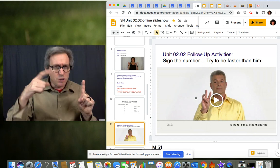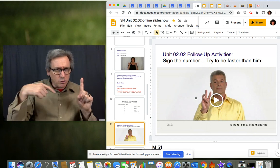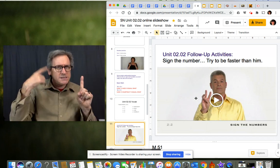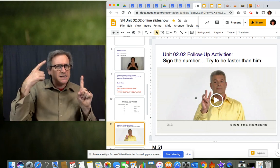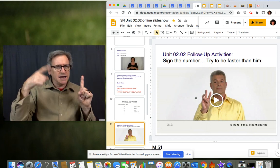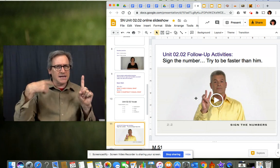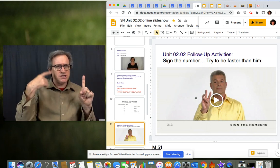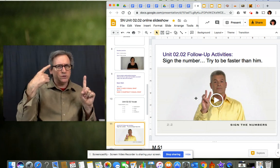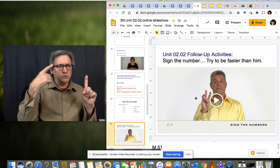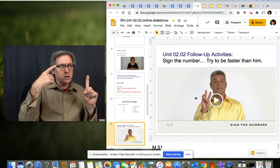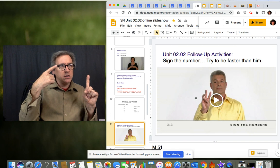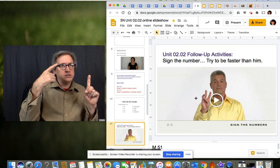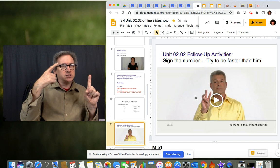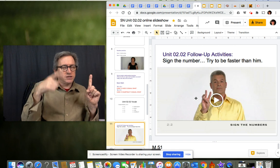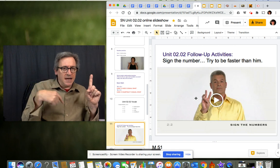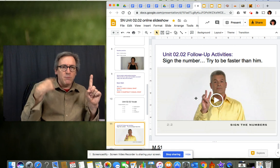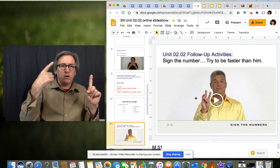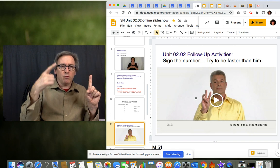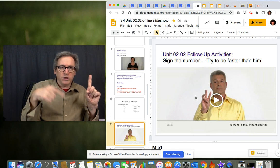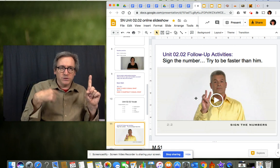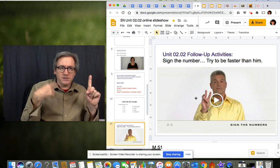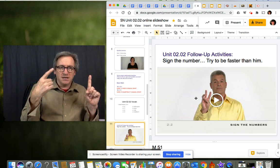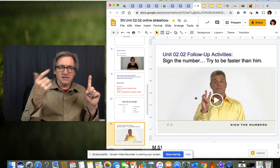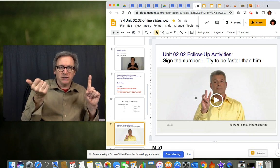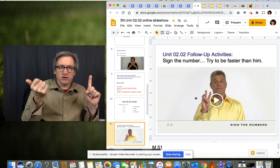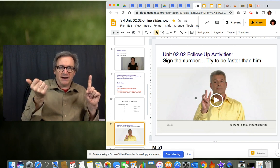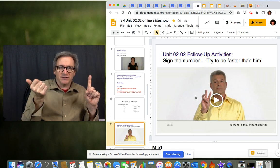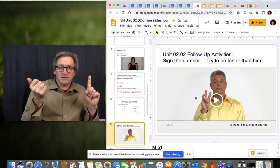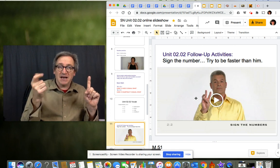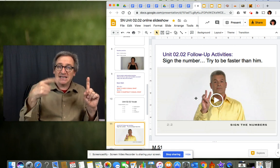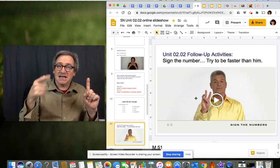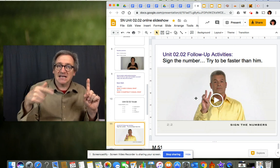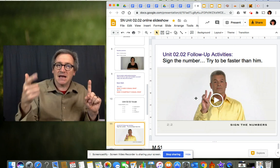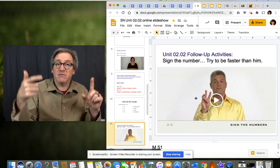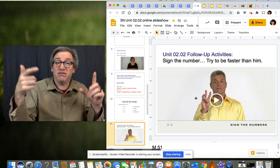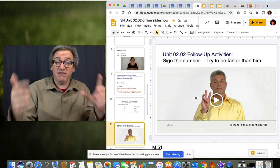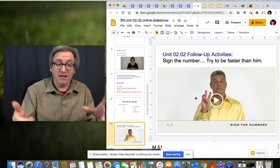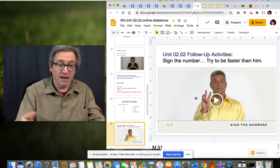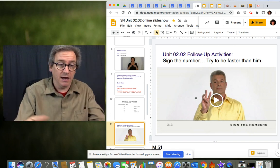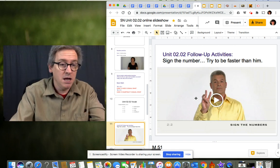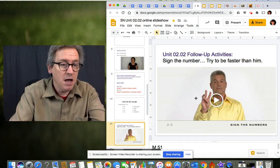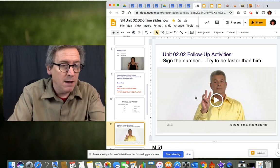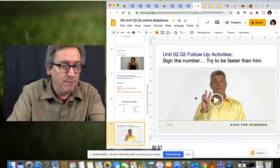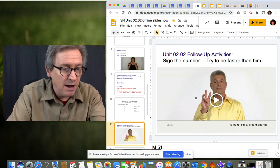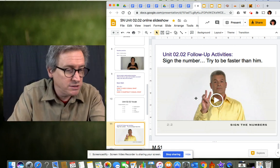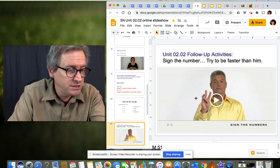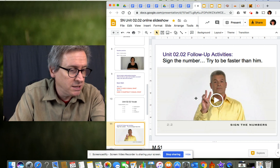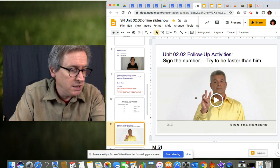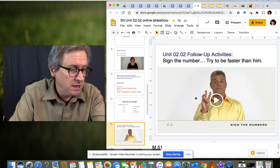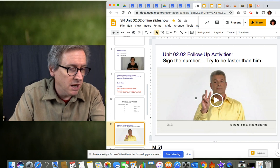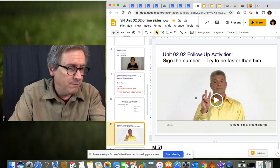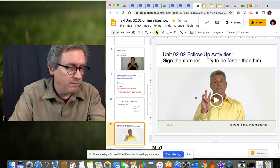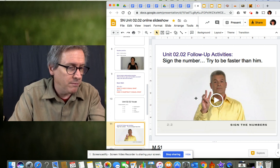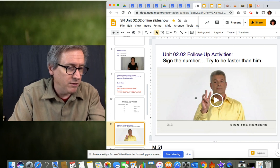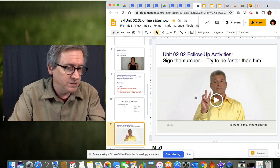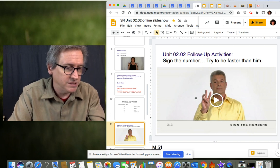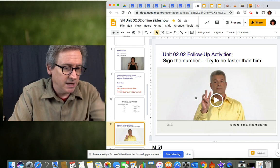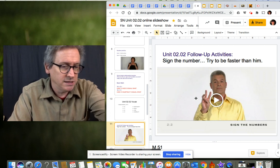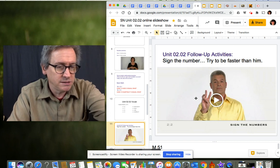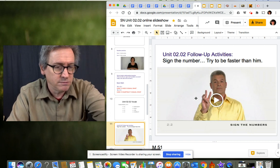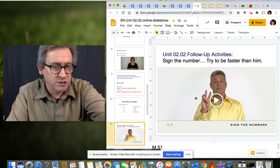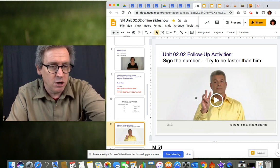You'll notice that as you get more and more used to these, you're going to have to spend less and less time thinking about